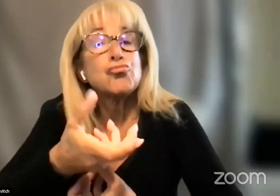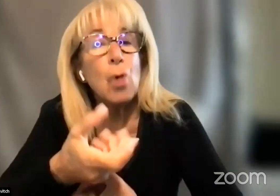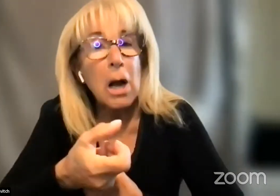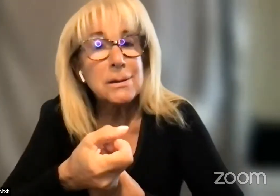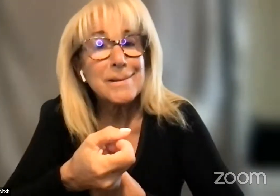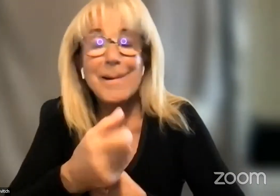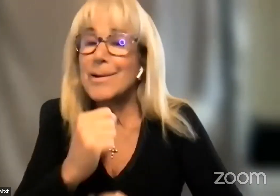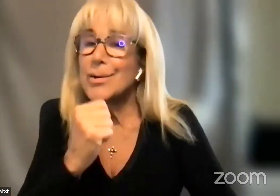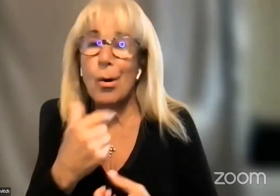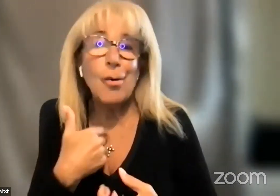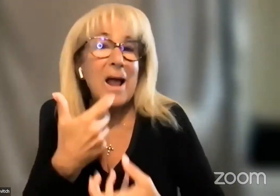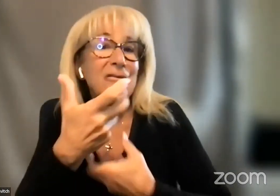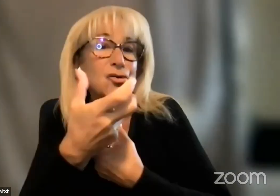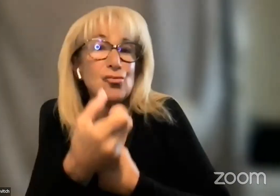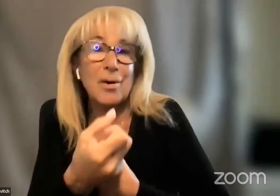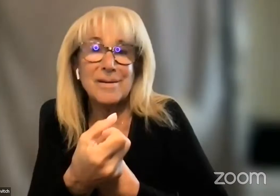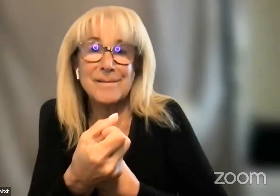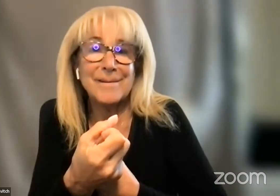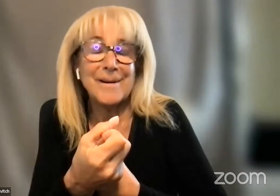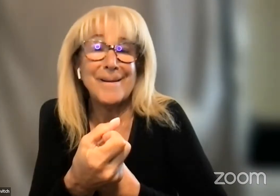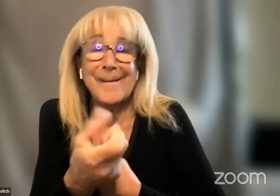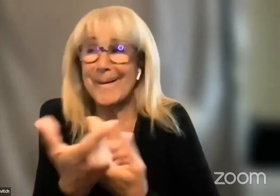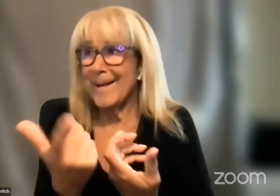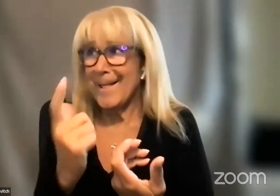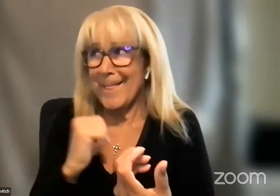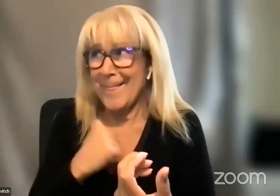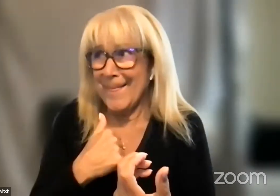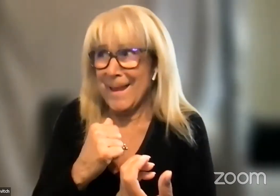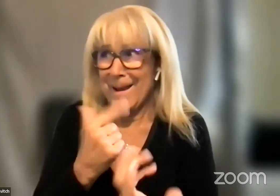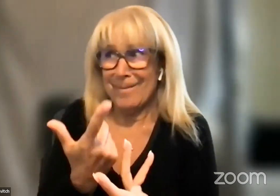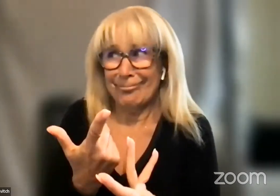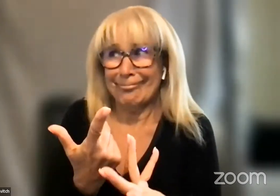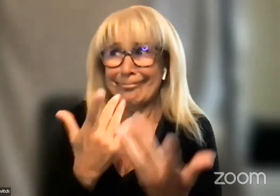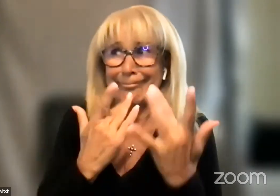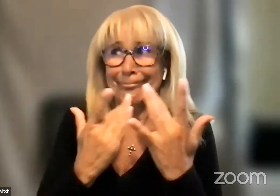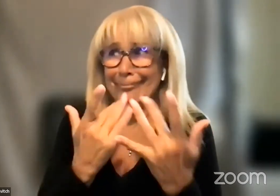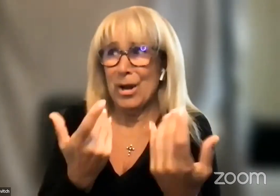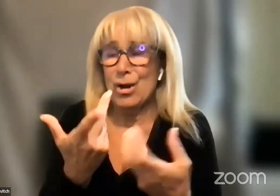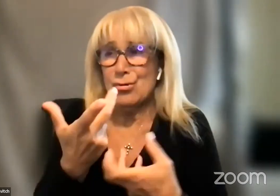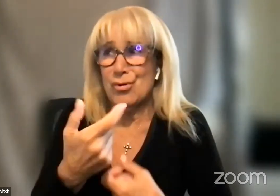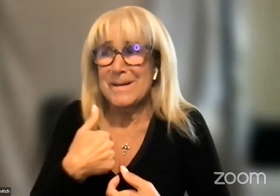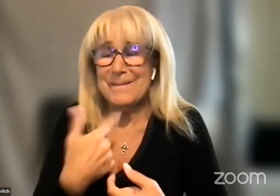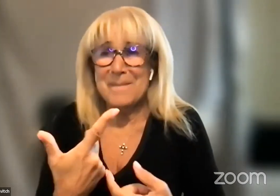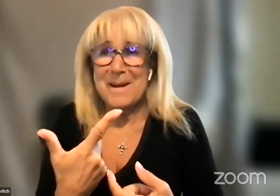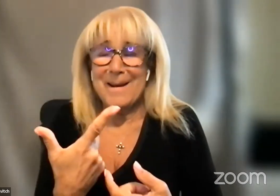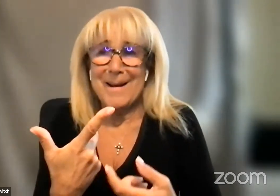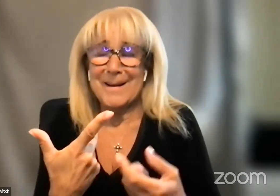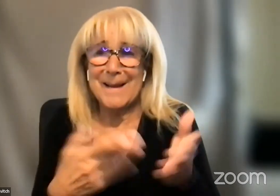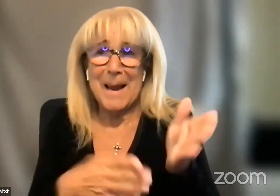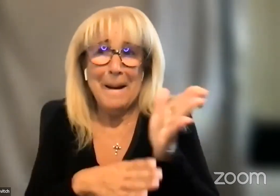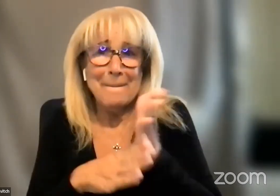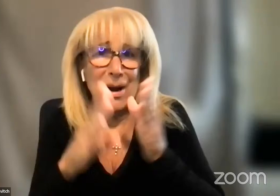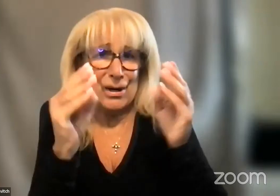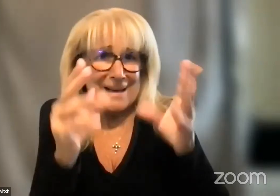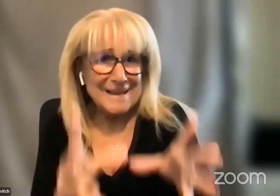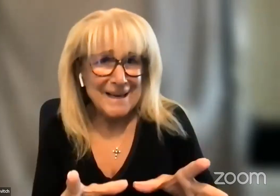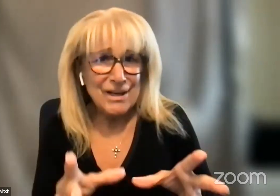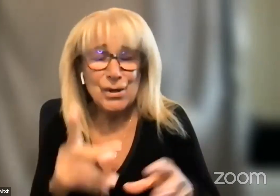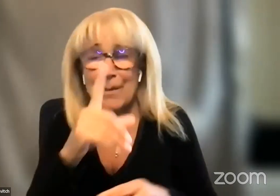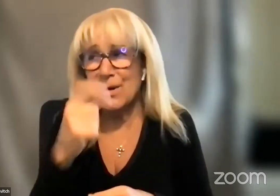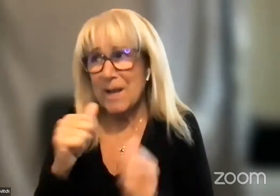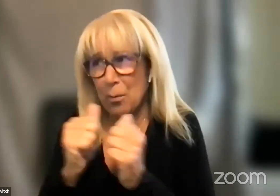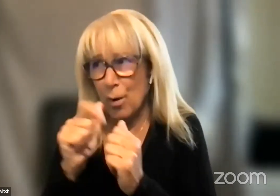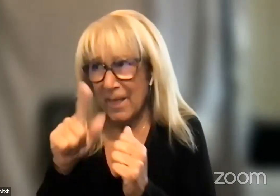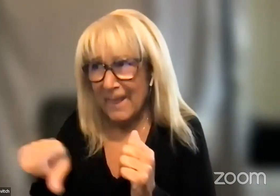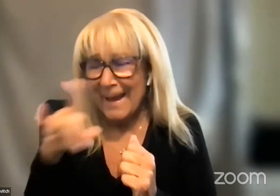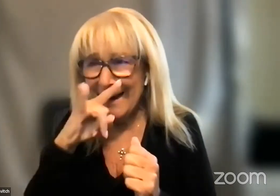not. They barely trust me as a minority teacher, barely. And it's there because I'm with their kids every day, and you